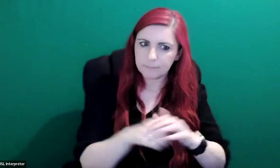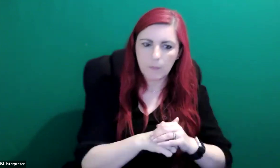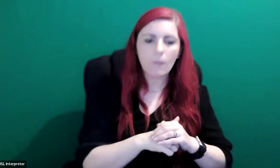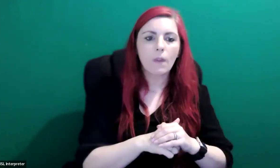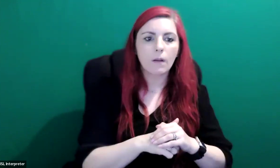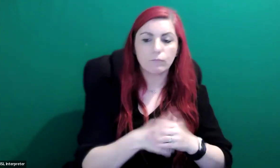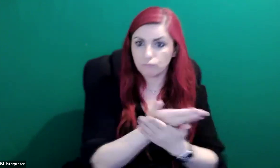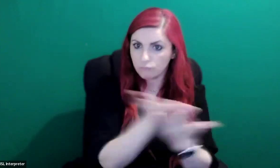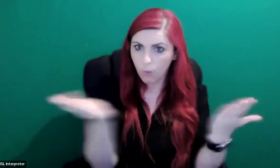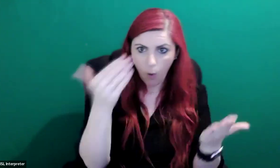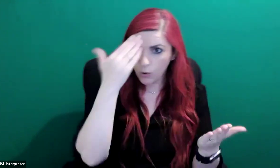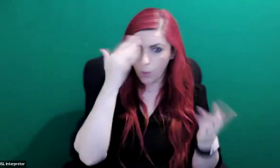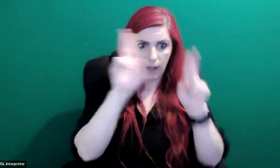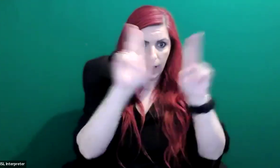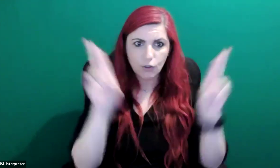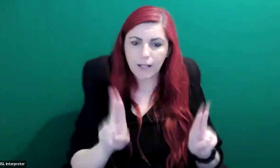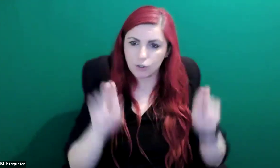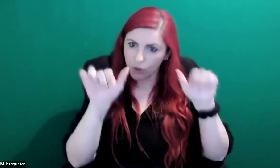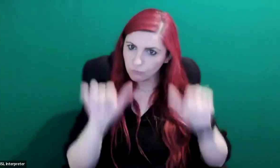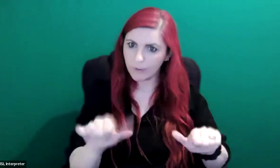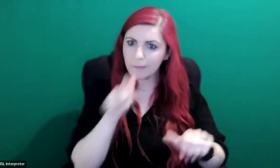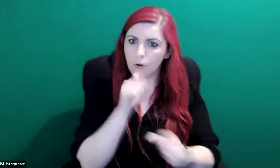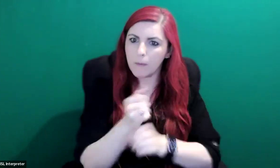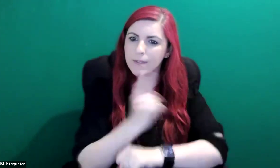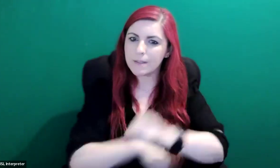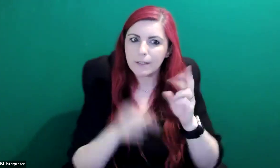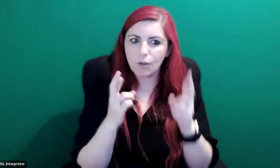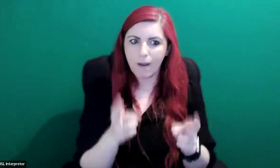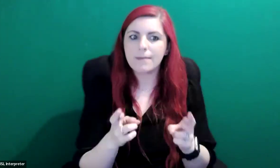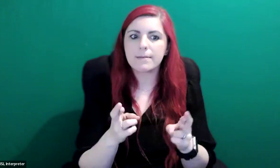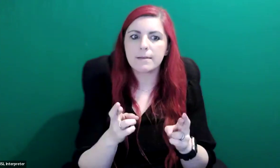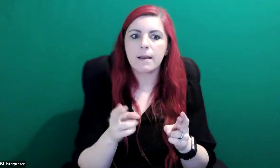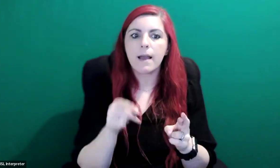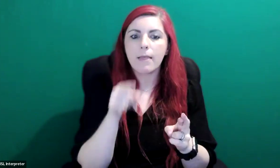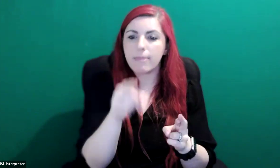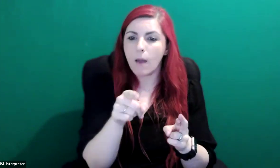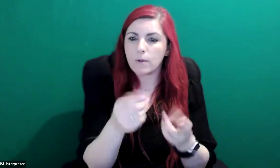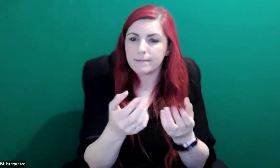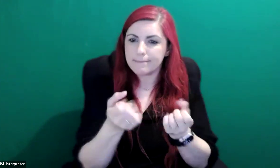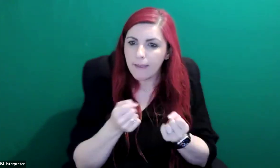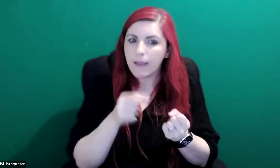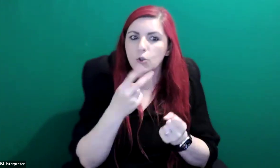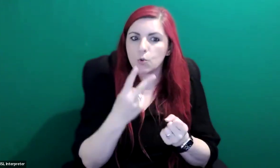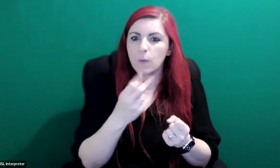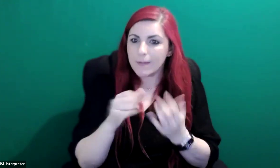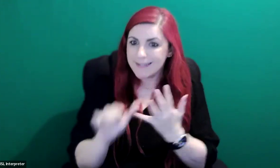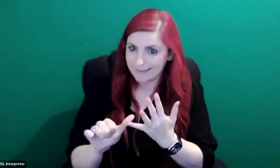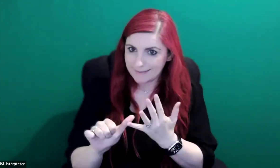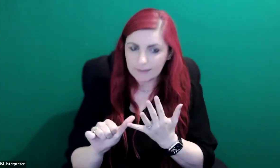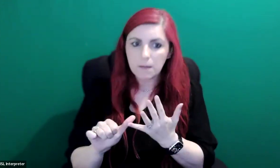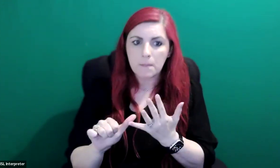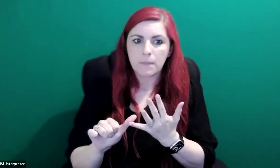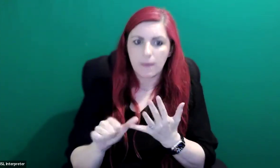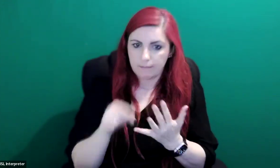as you all know, this is an international agreement on disability rights that was adopted in 2006. And